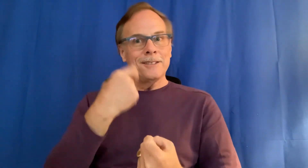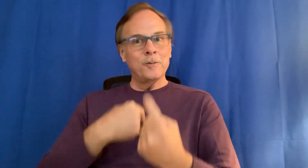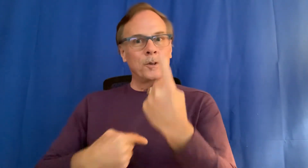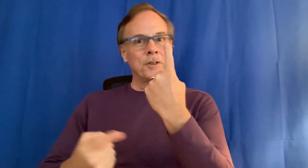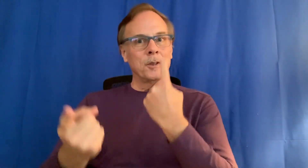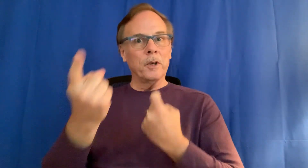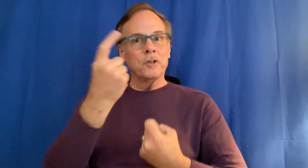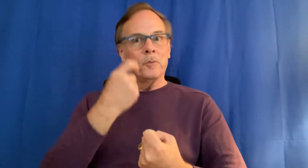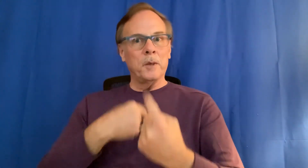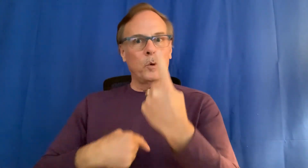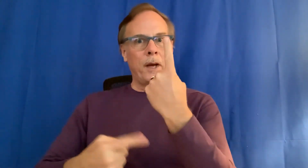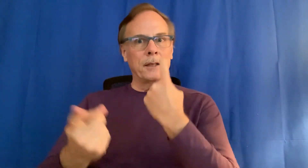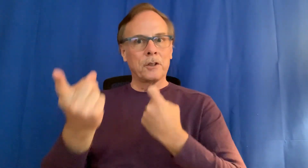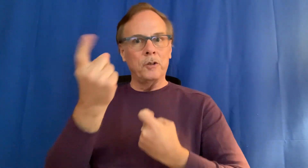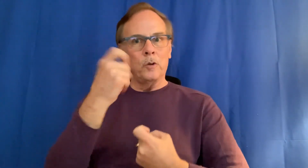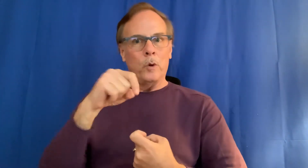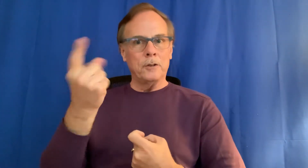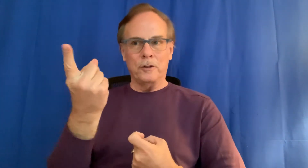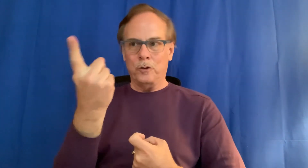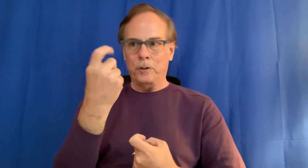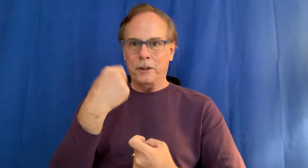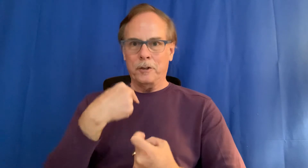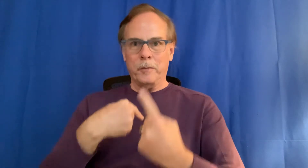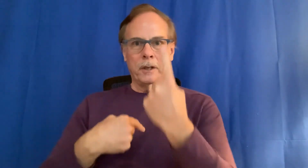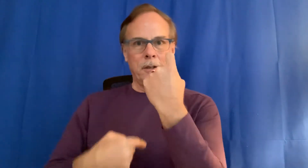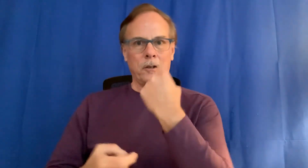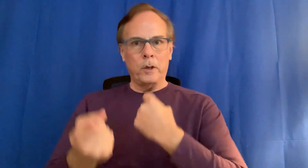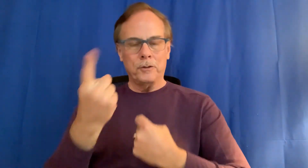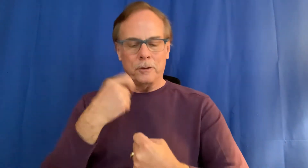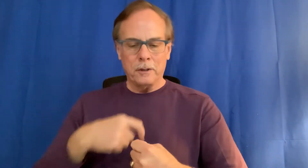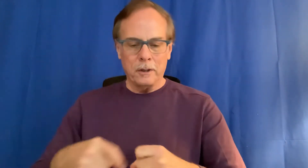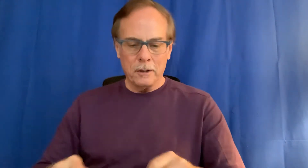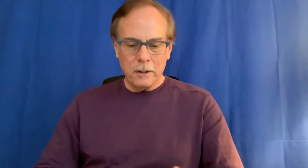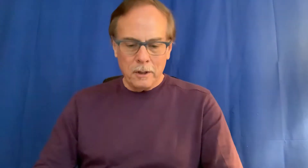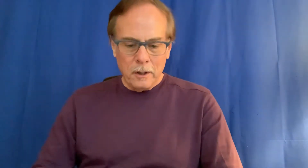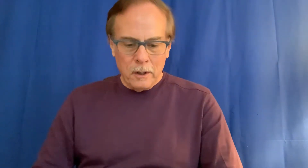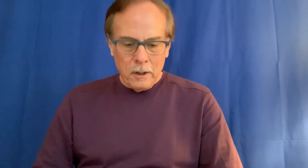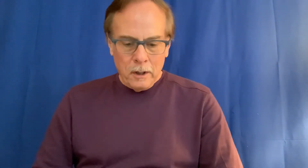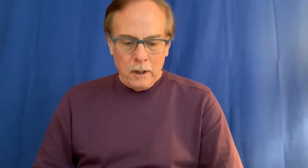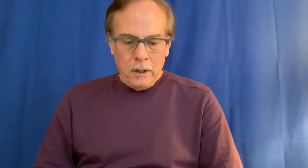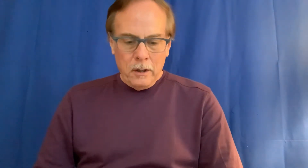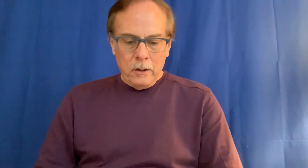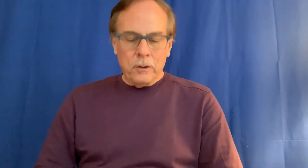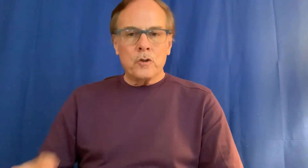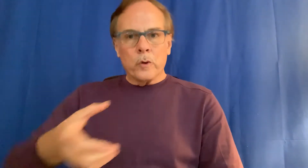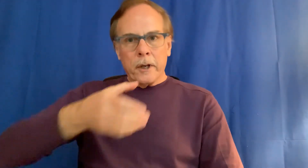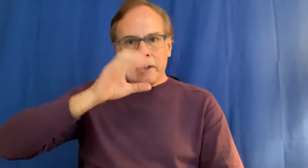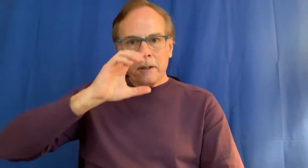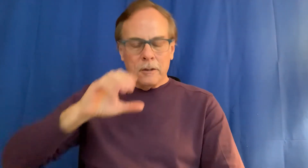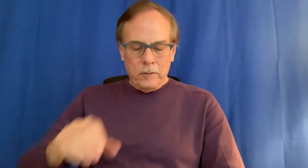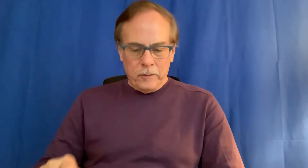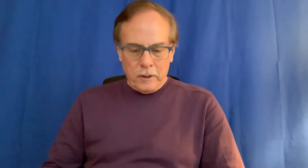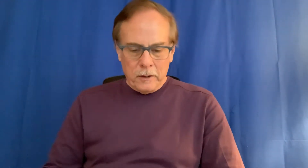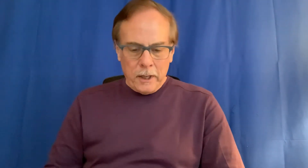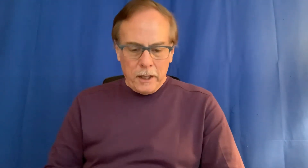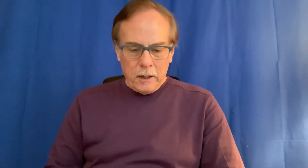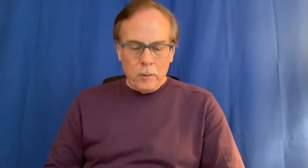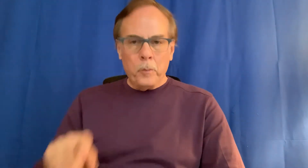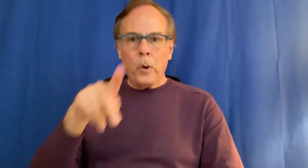which is a bunch of people asking you questions. You see, you're making the question sign. To drink, we've done that.